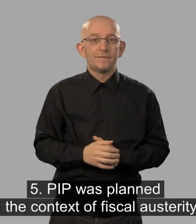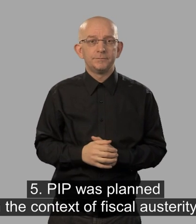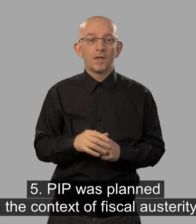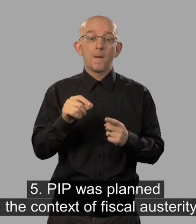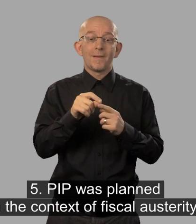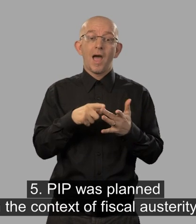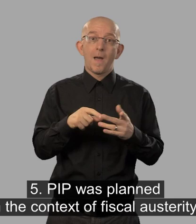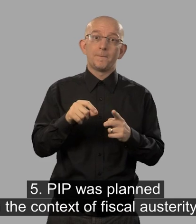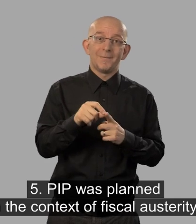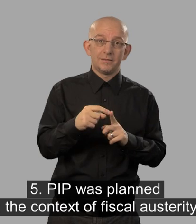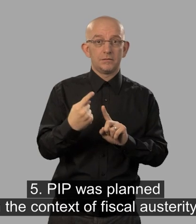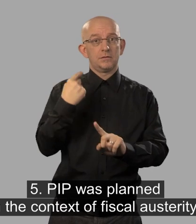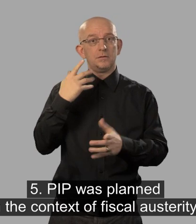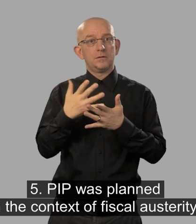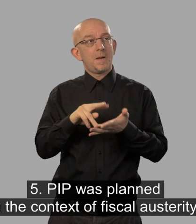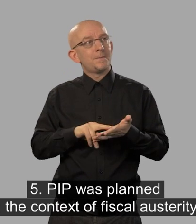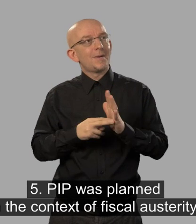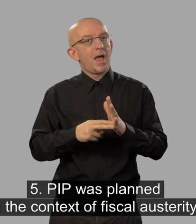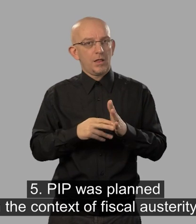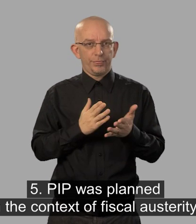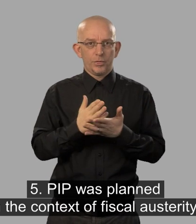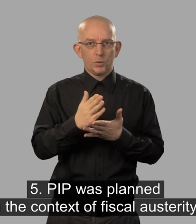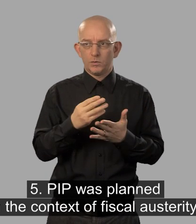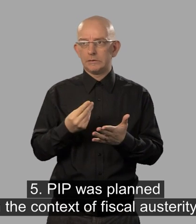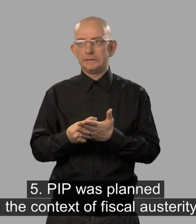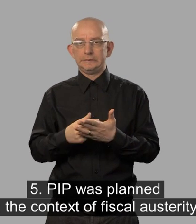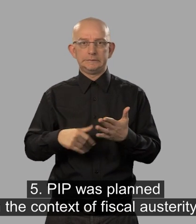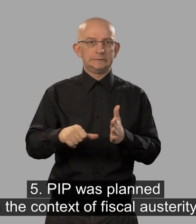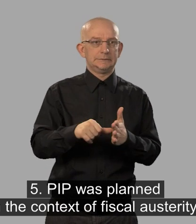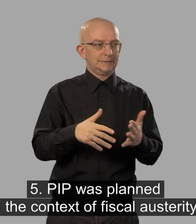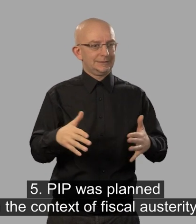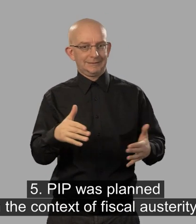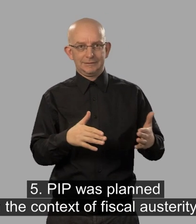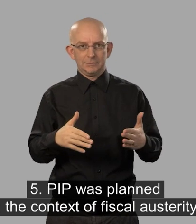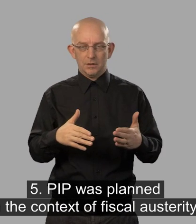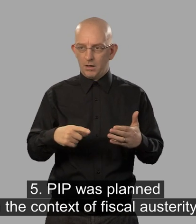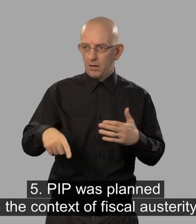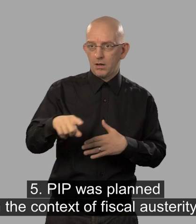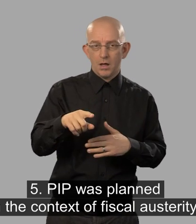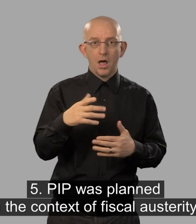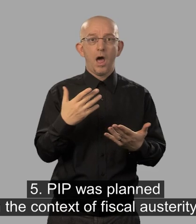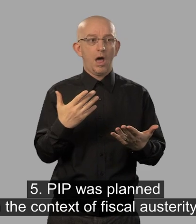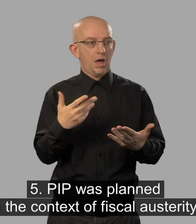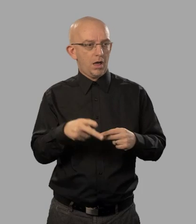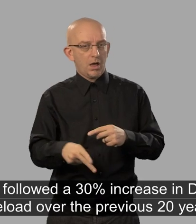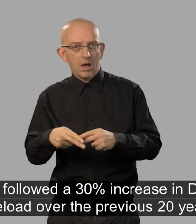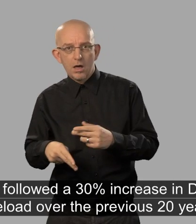5. PIP was planned in the context of fiscal austerity and followed a 30%